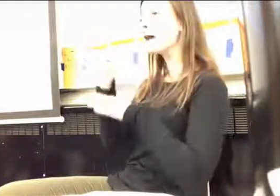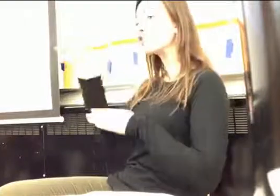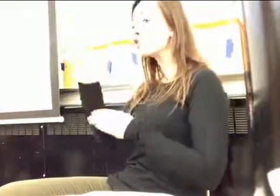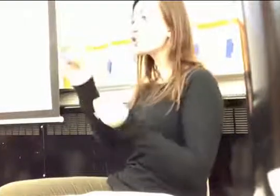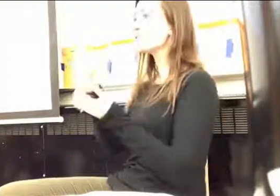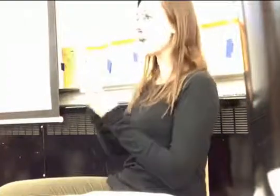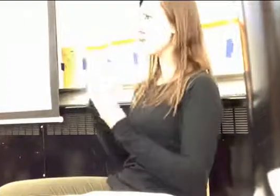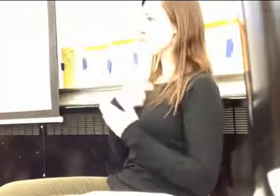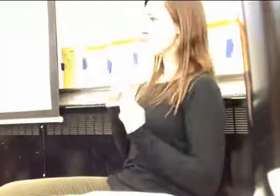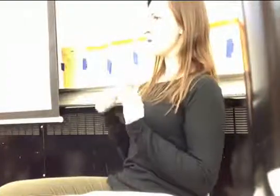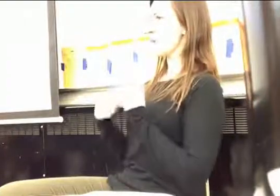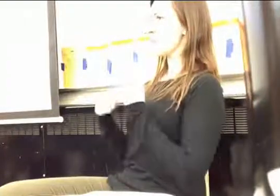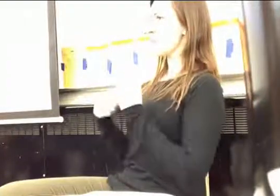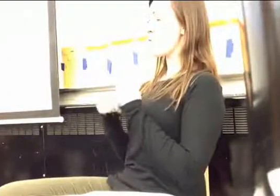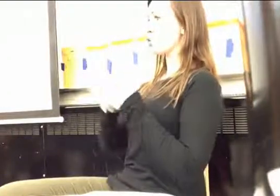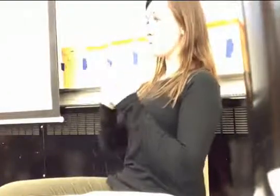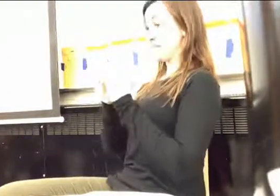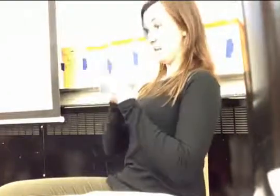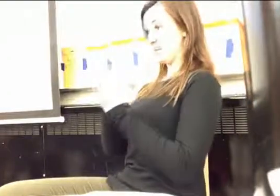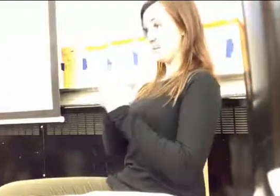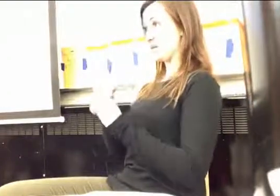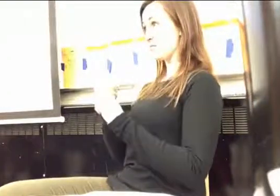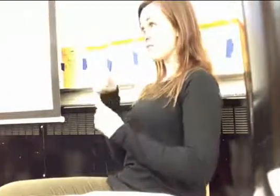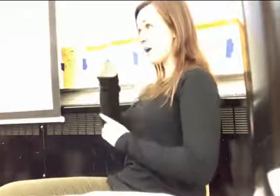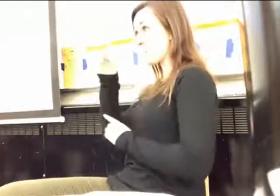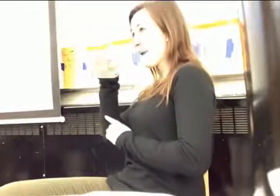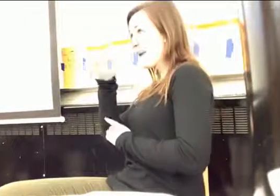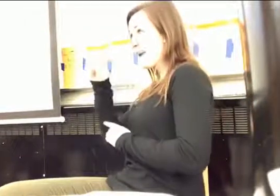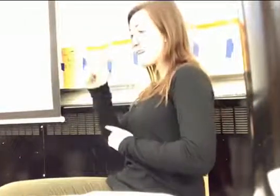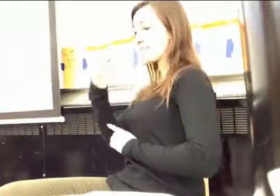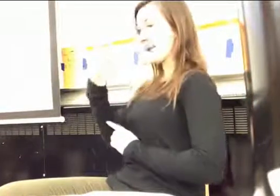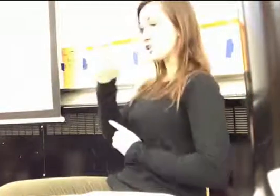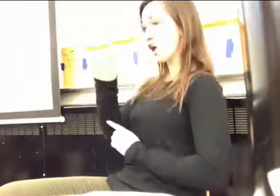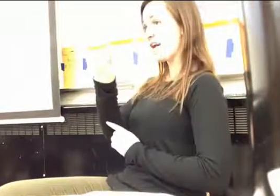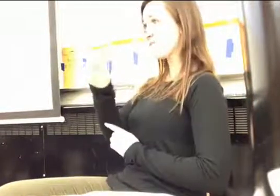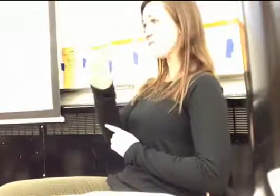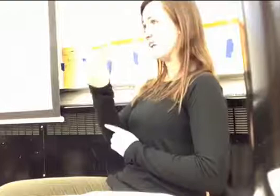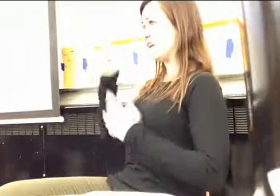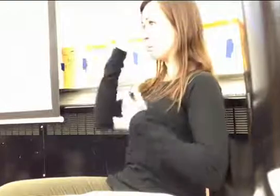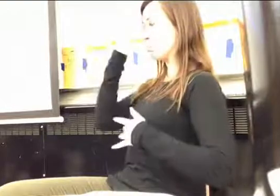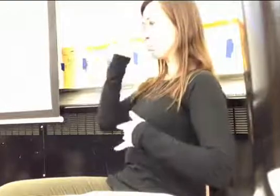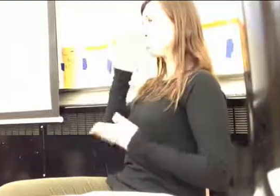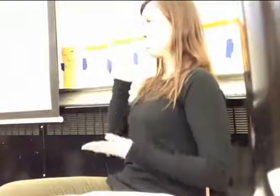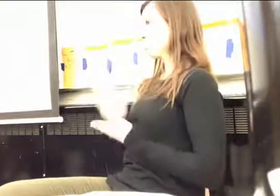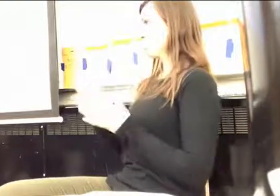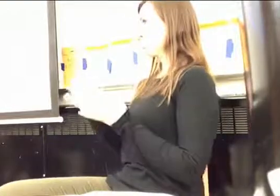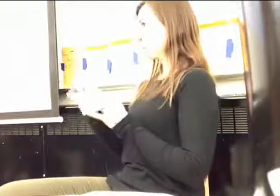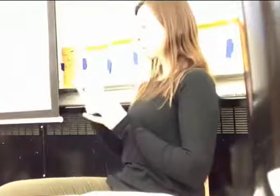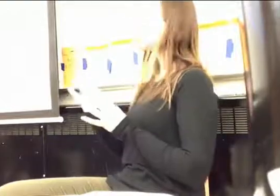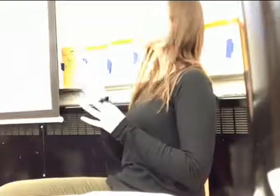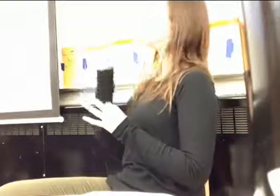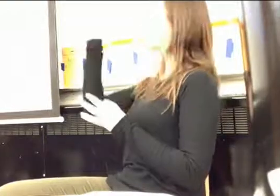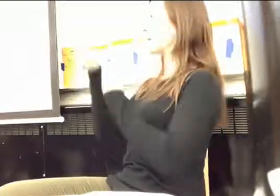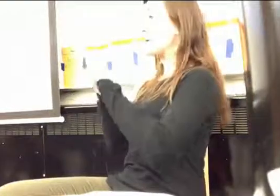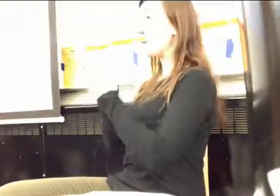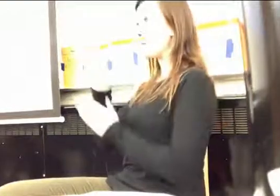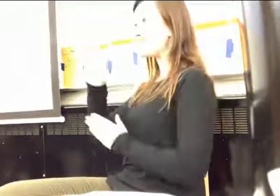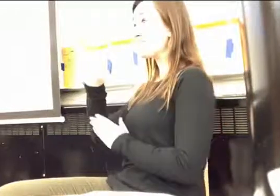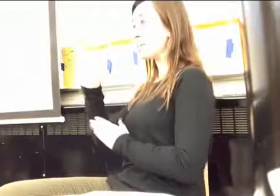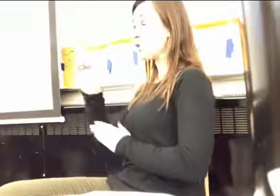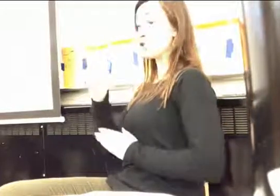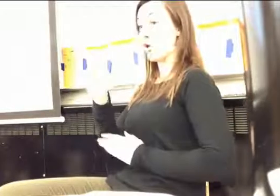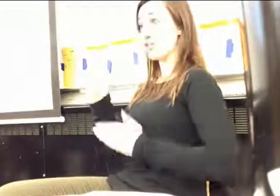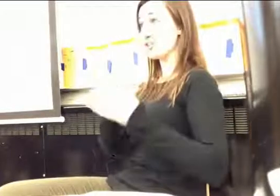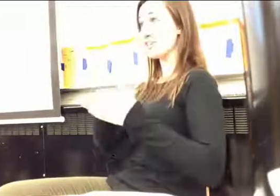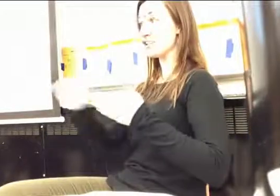offset those symptoms of HIV and AIDS. Well, overnight, when he becomes CEO, the cost of every pill goes from